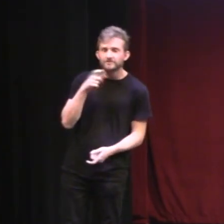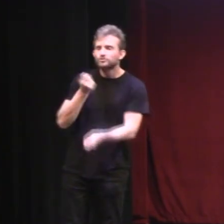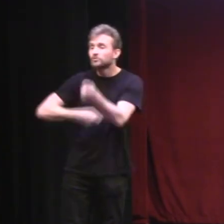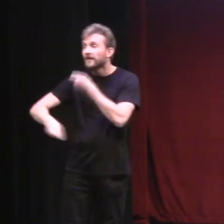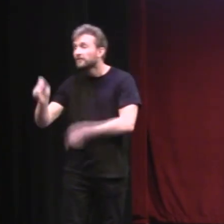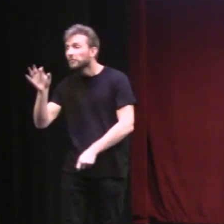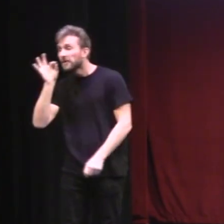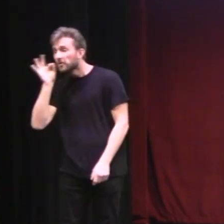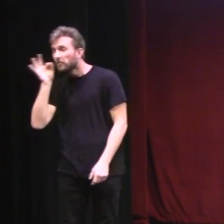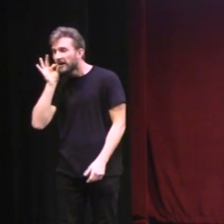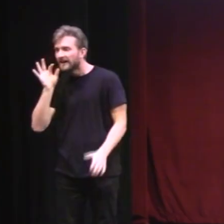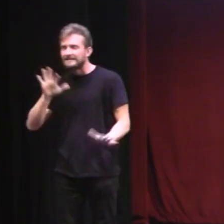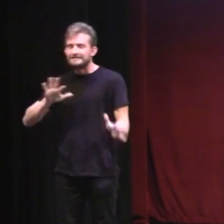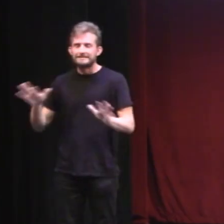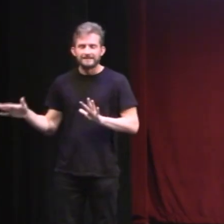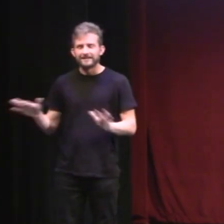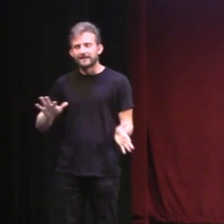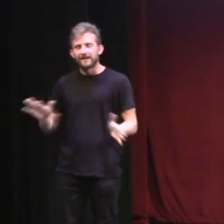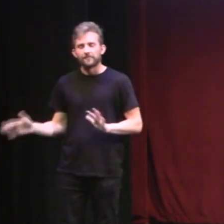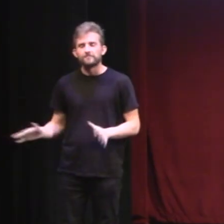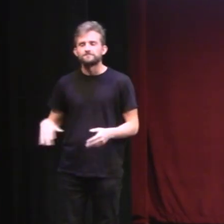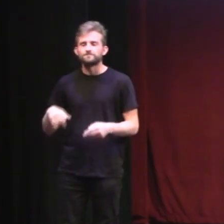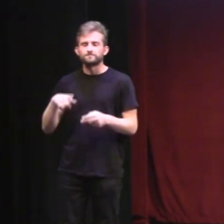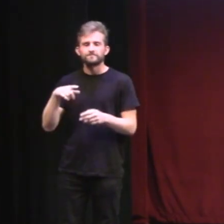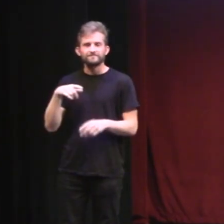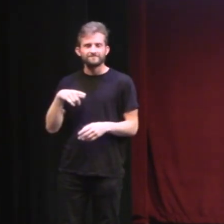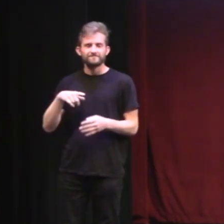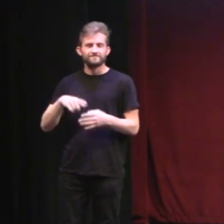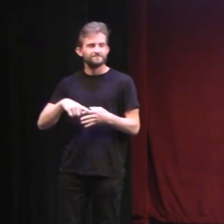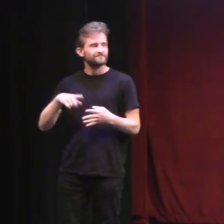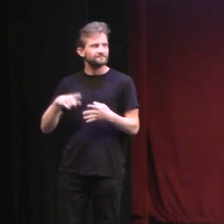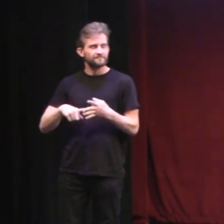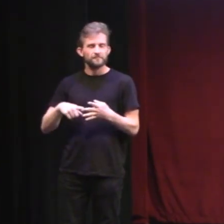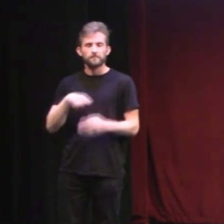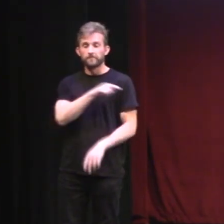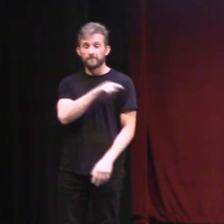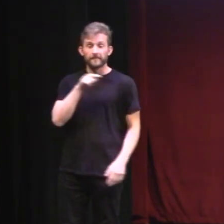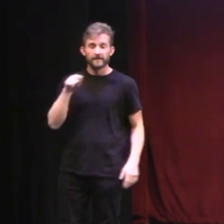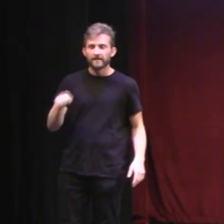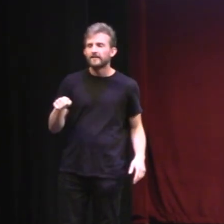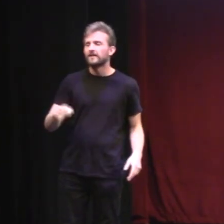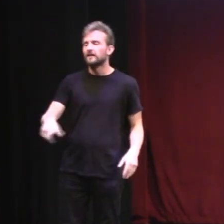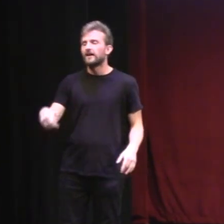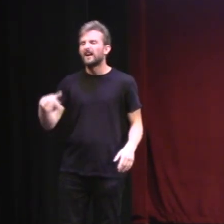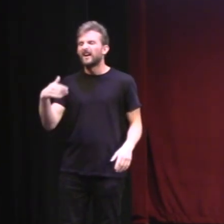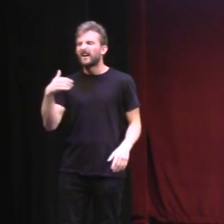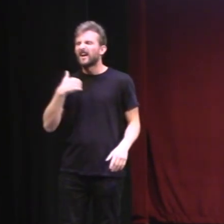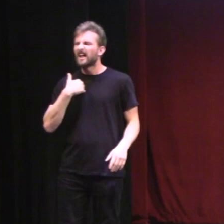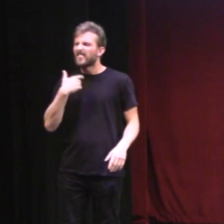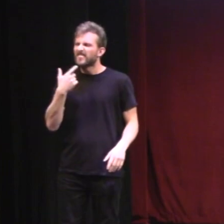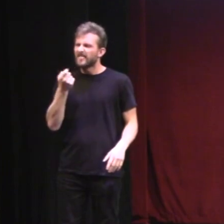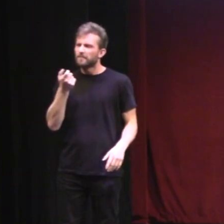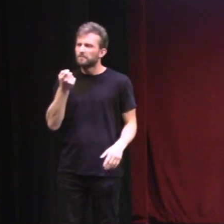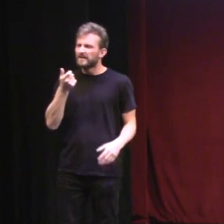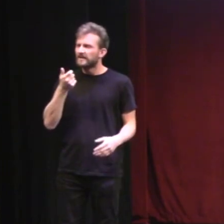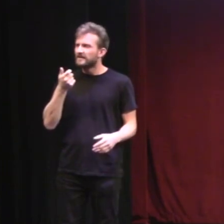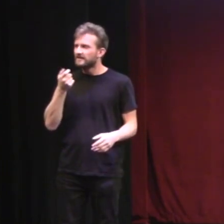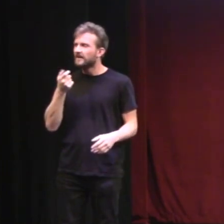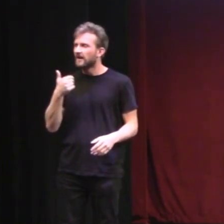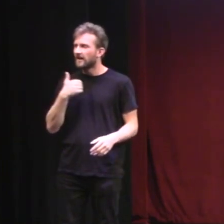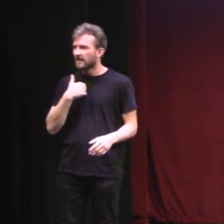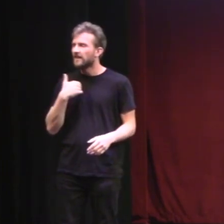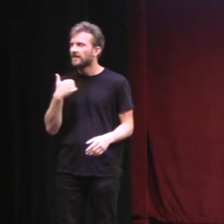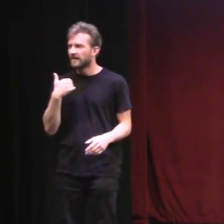classes, and she has some difficulty with her relationship to her biological